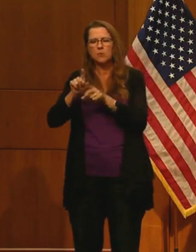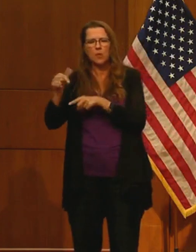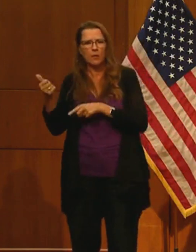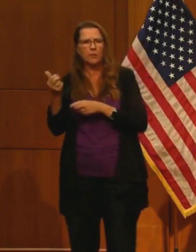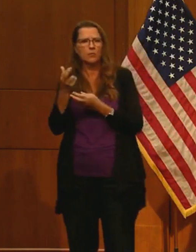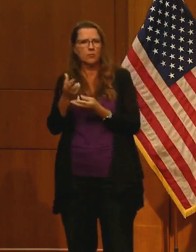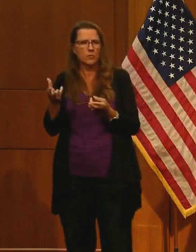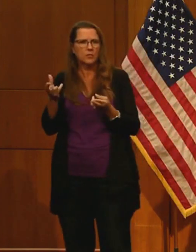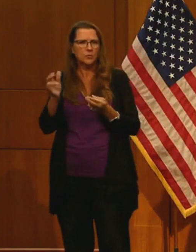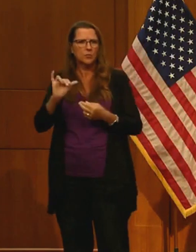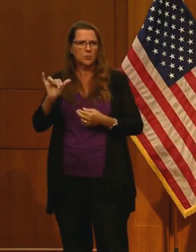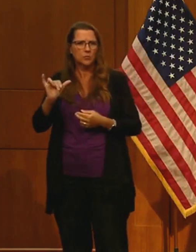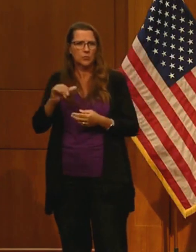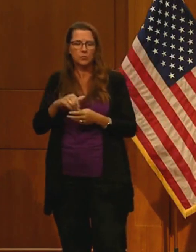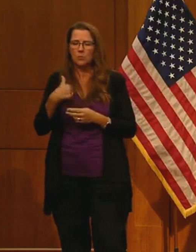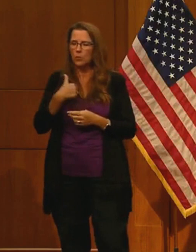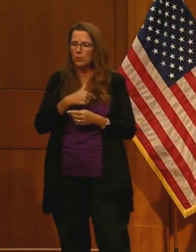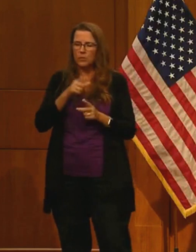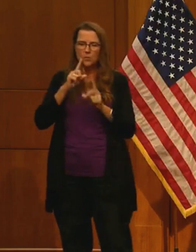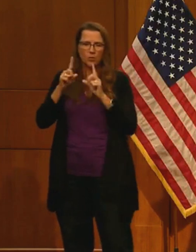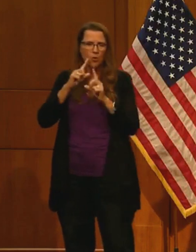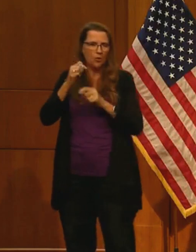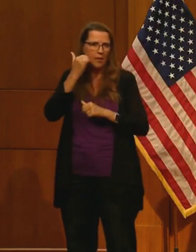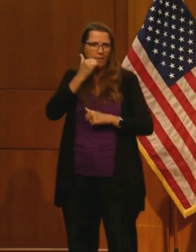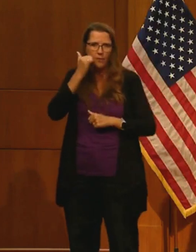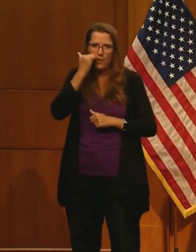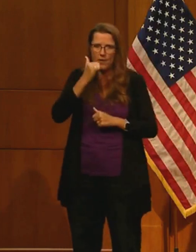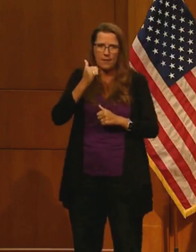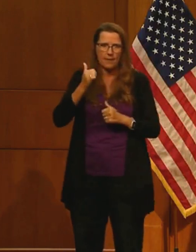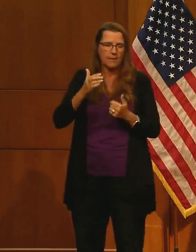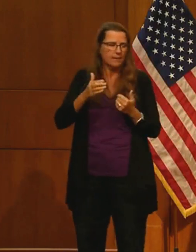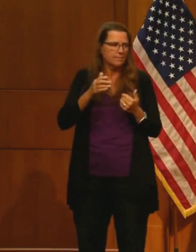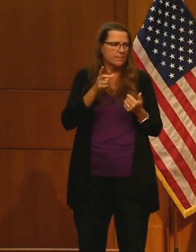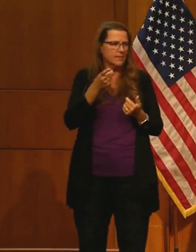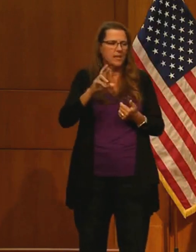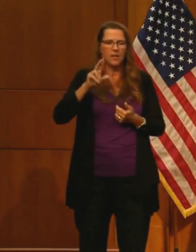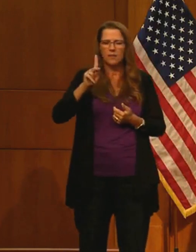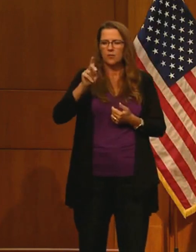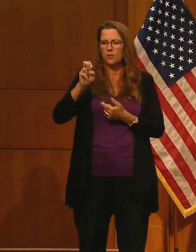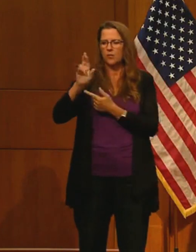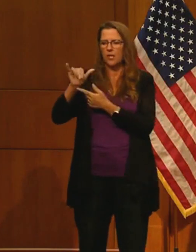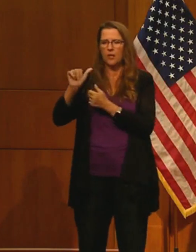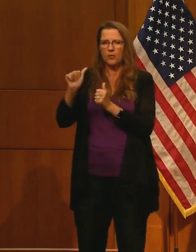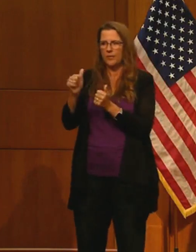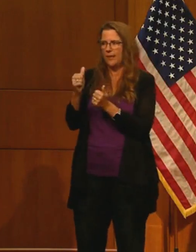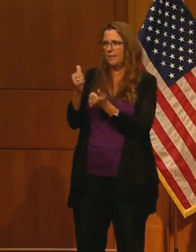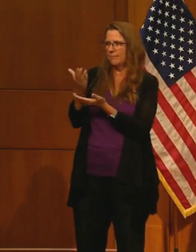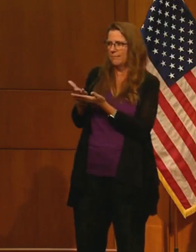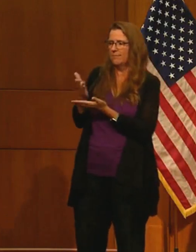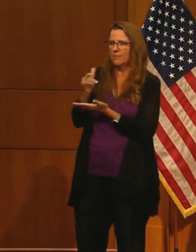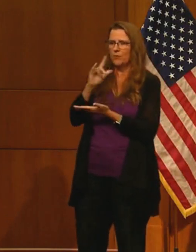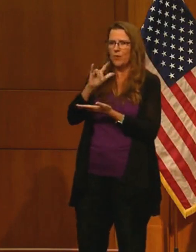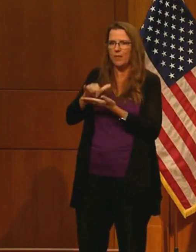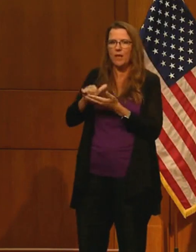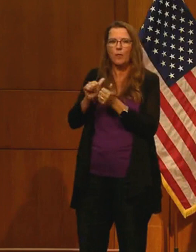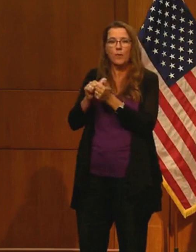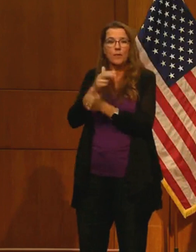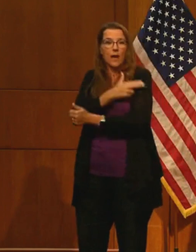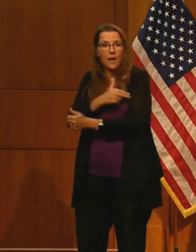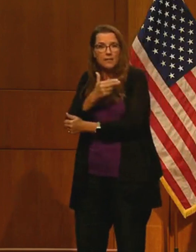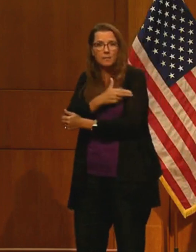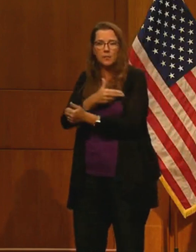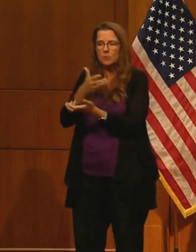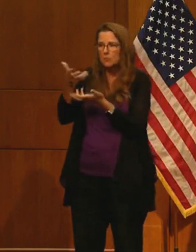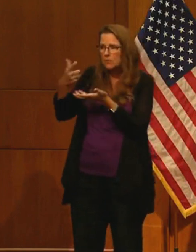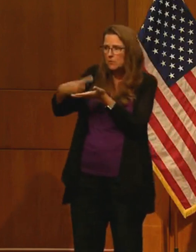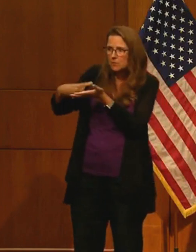are in almost daily communication. I know Dr. Carey can vouch for that, with our hospital systems and doing everything that